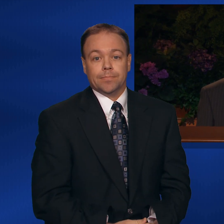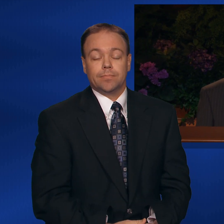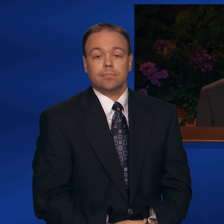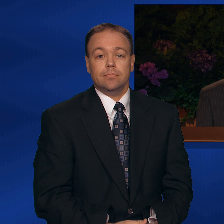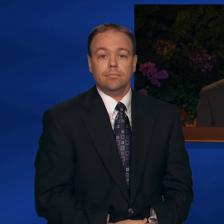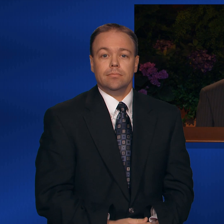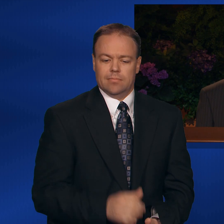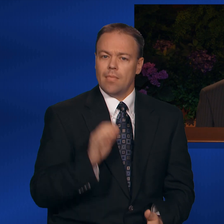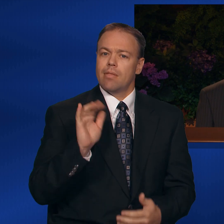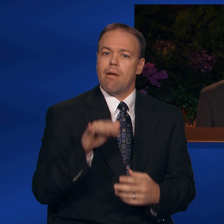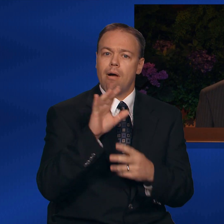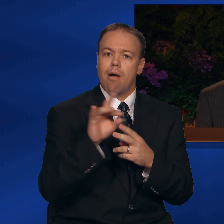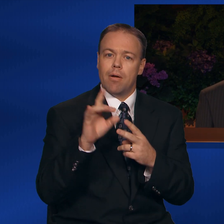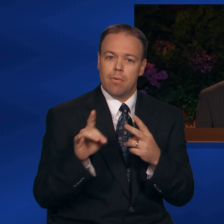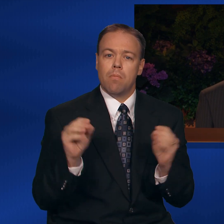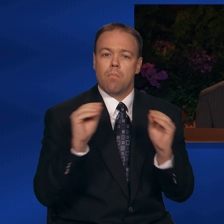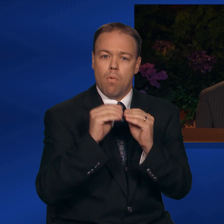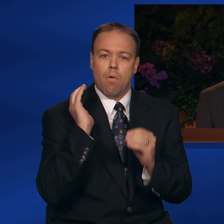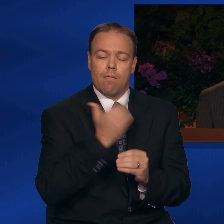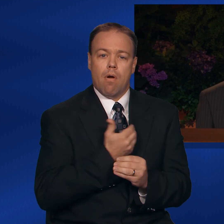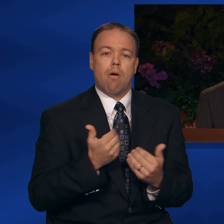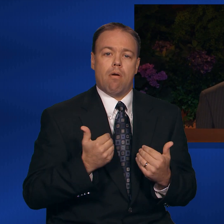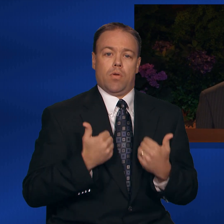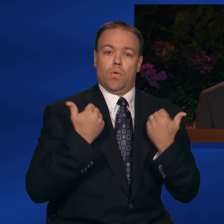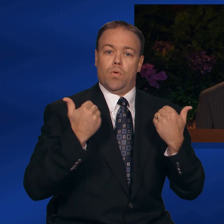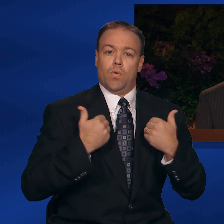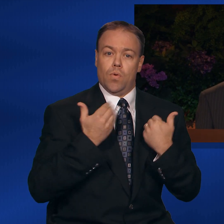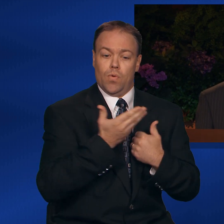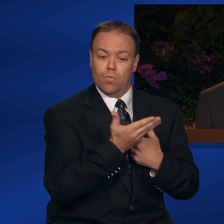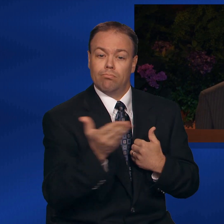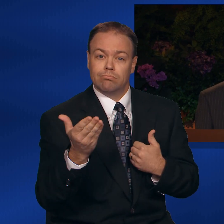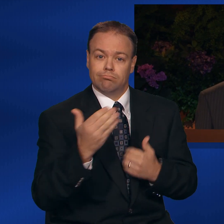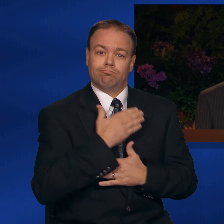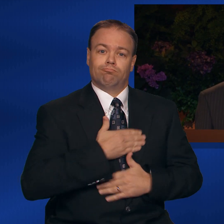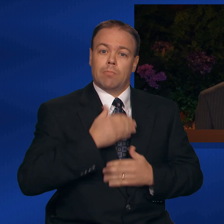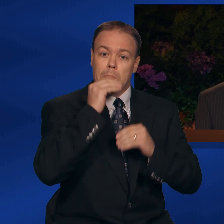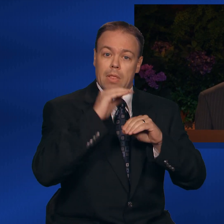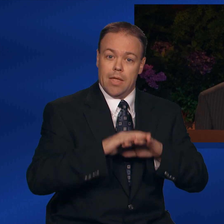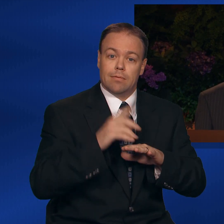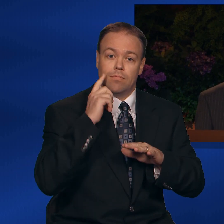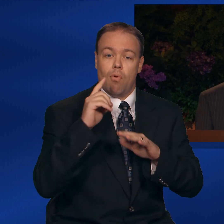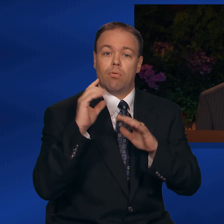Through this option, more of our youth may enjoy the blessings of a mission.